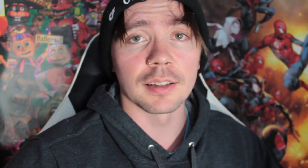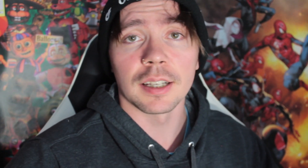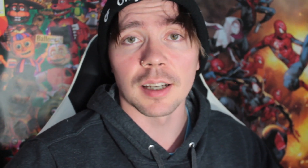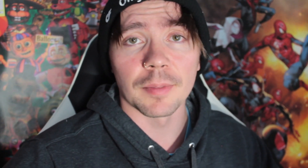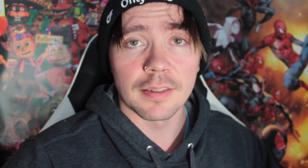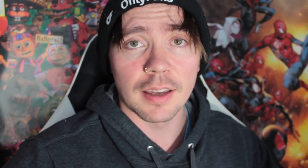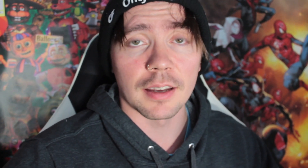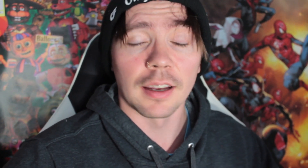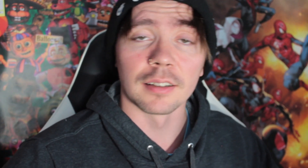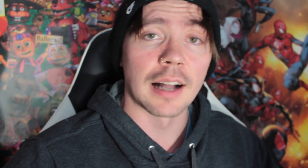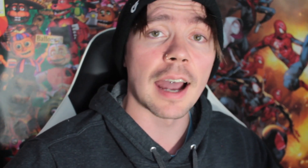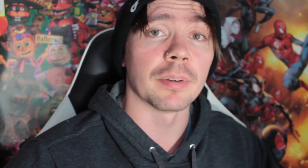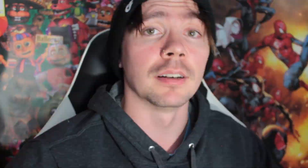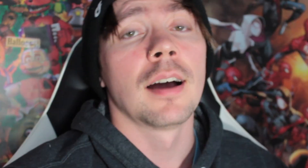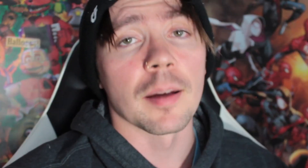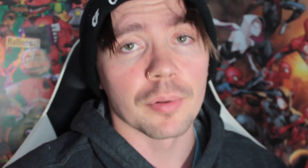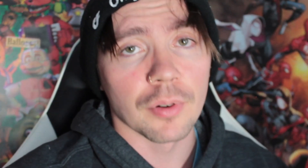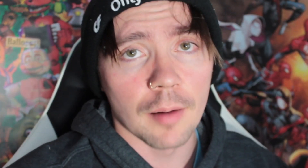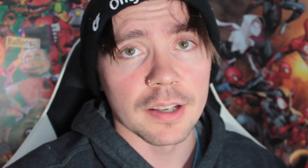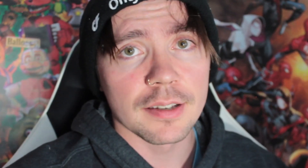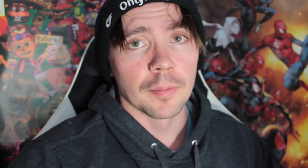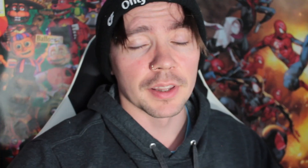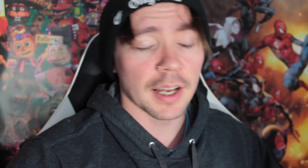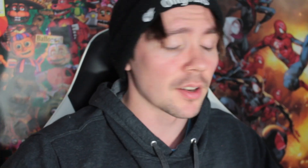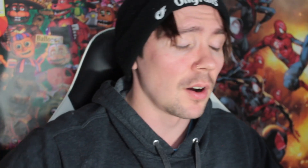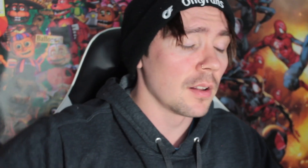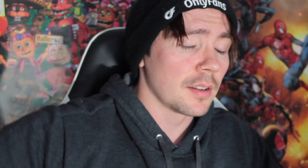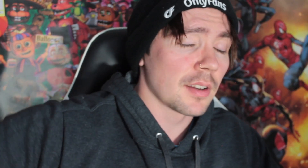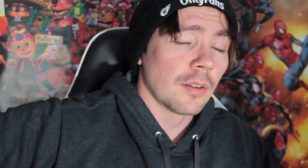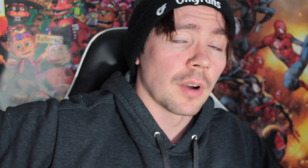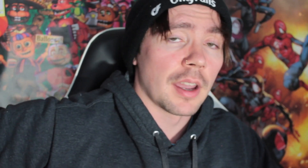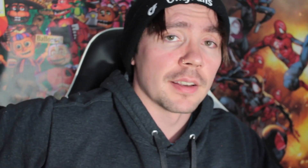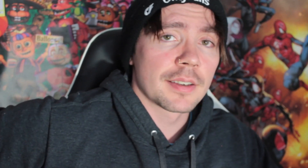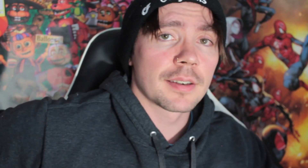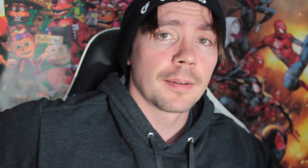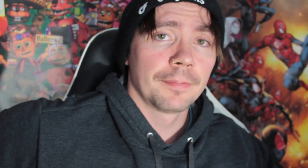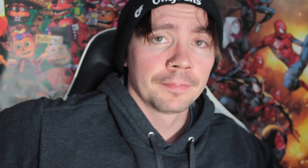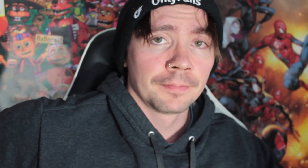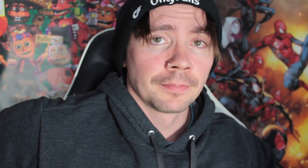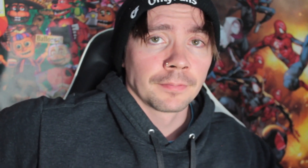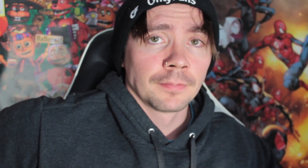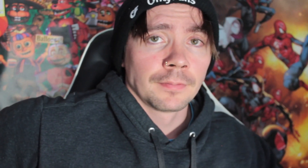instantly dummy thick. It'll happen. I promise. But that's all. And as always,